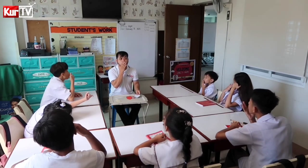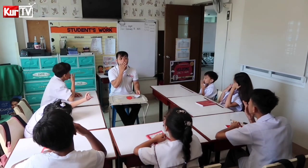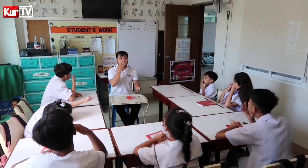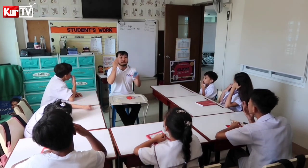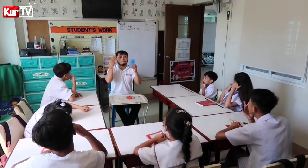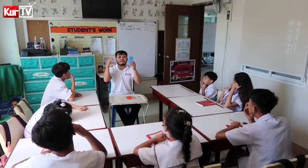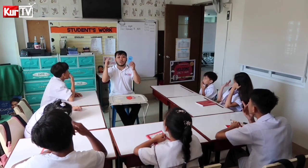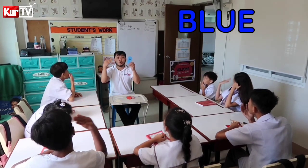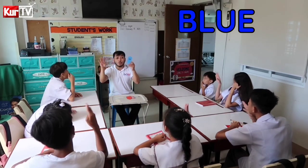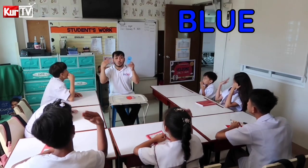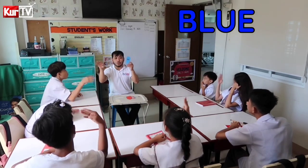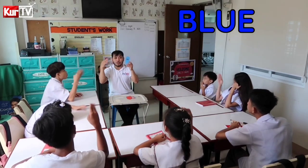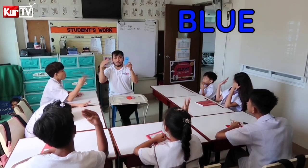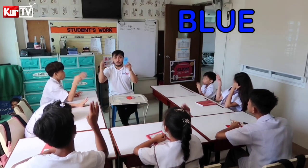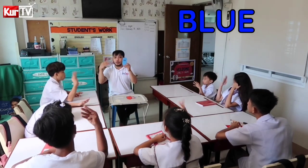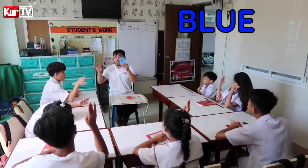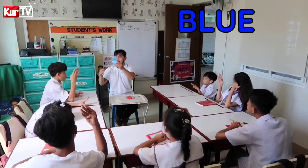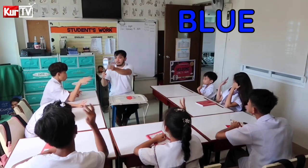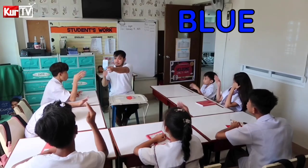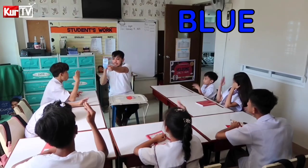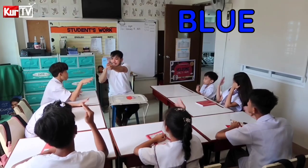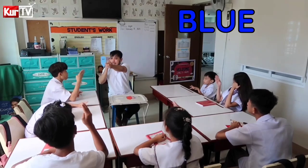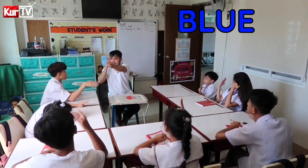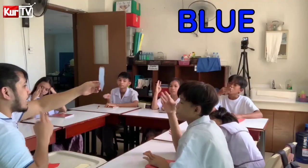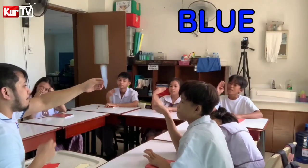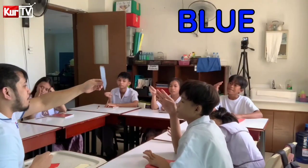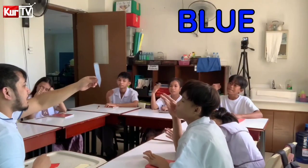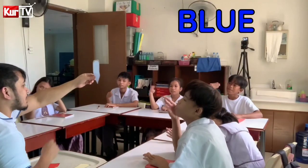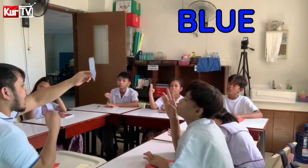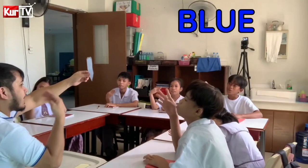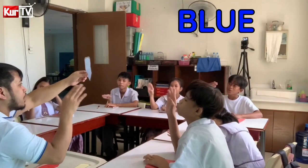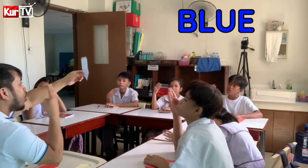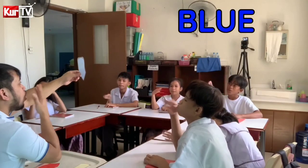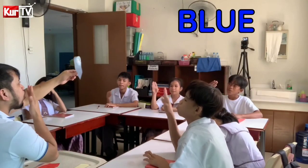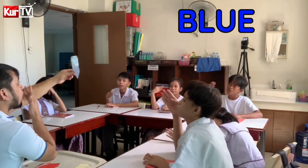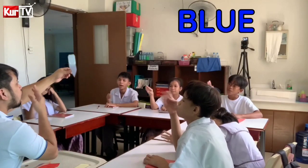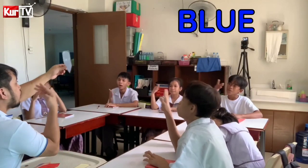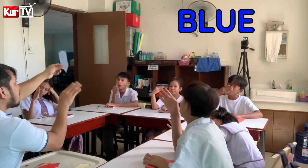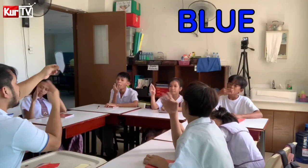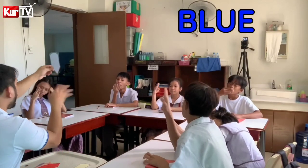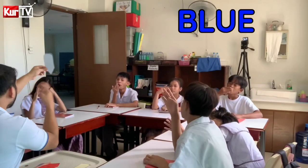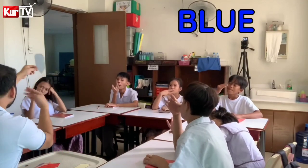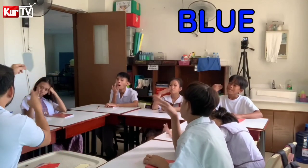Blue Okay, everybody sign Everybody sign Color blue